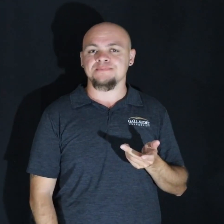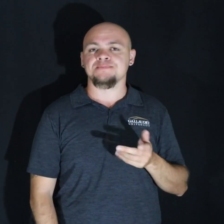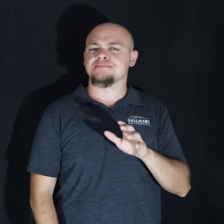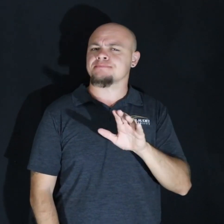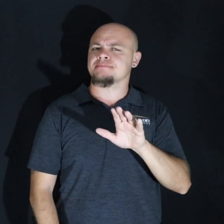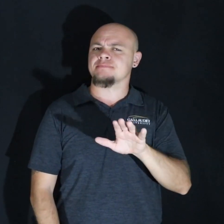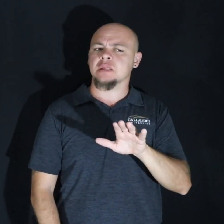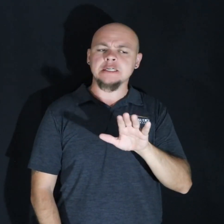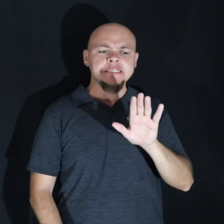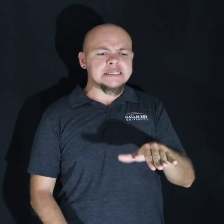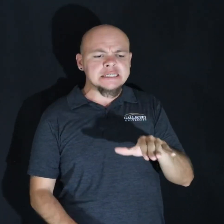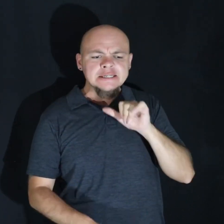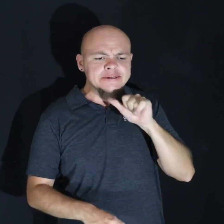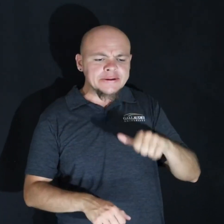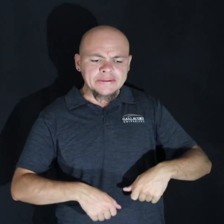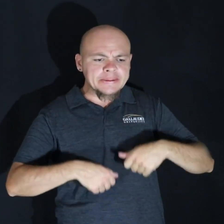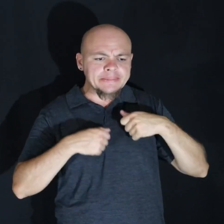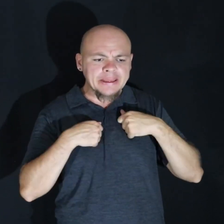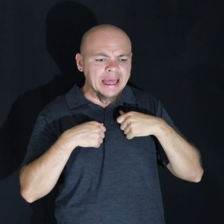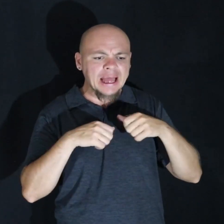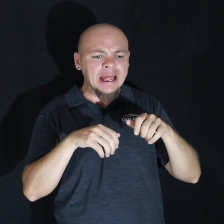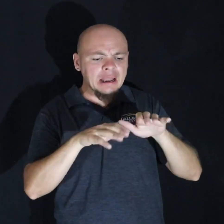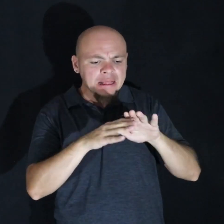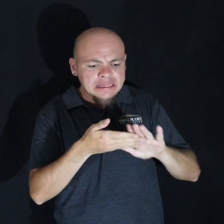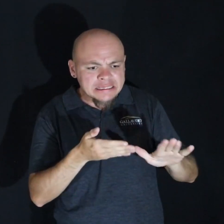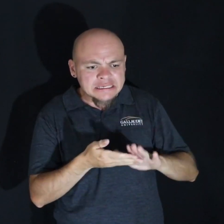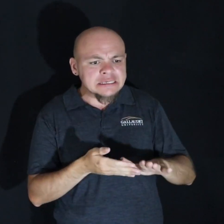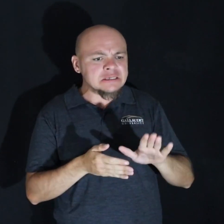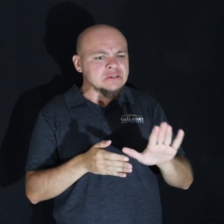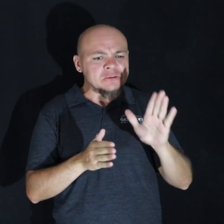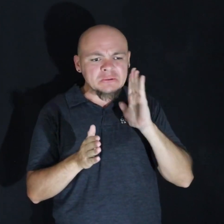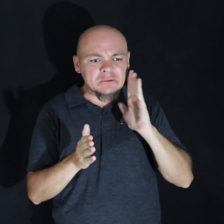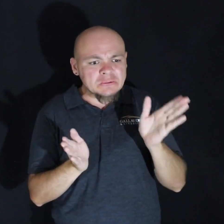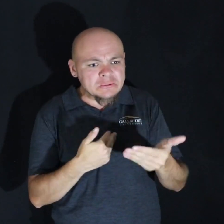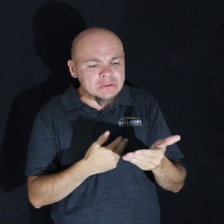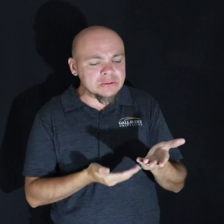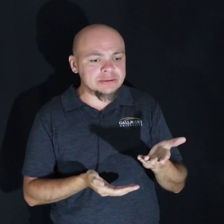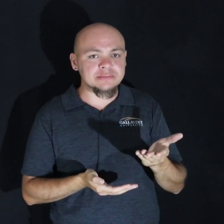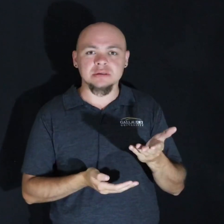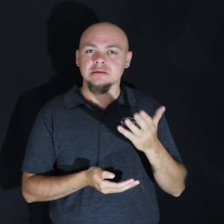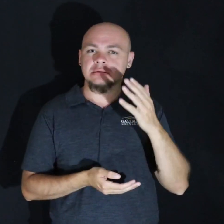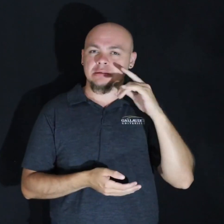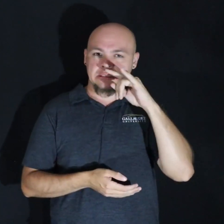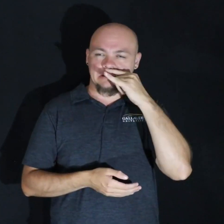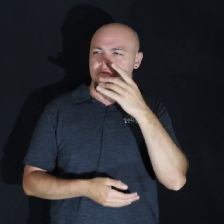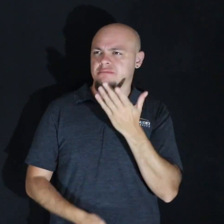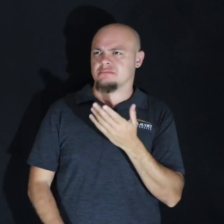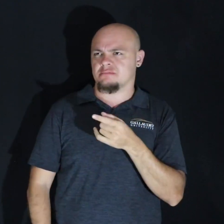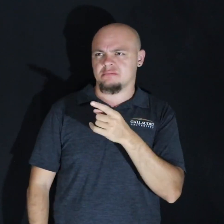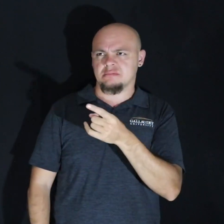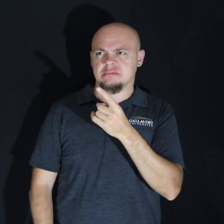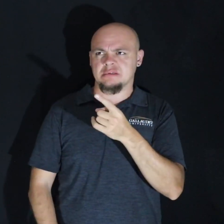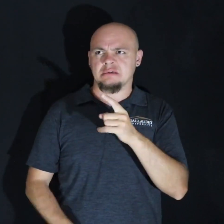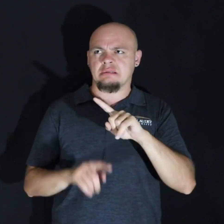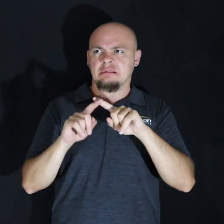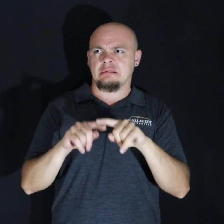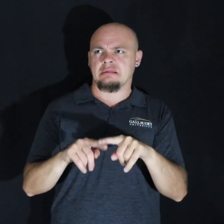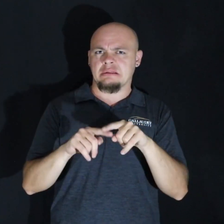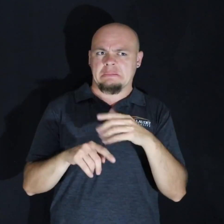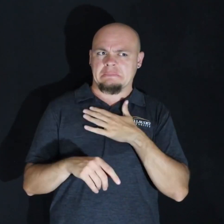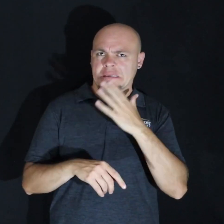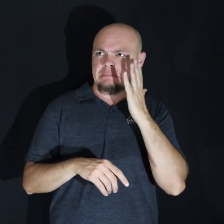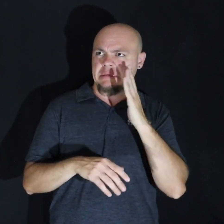Why won't you make your bed? Don't you want a clean room? Meanwhile, the child is thinking, why are my parents so hung up on me making my